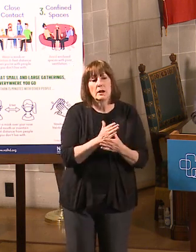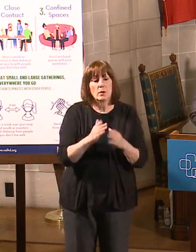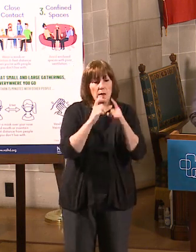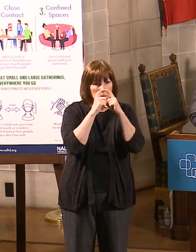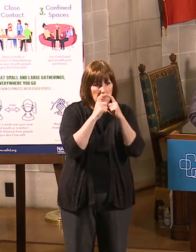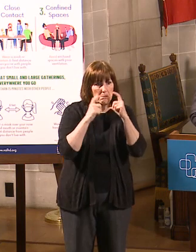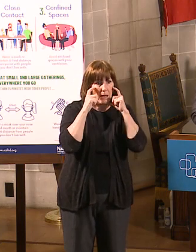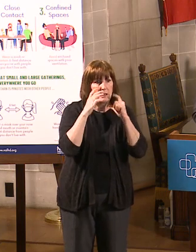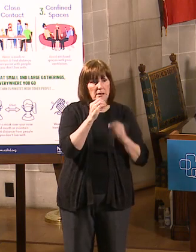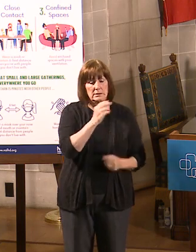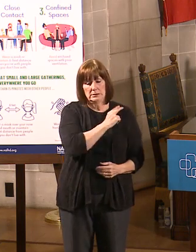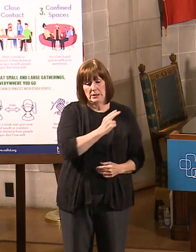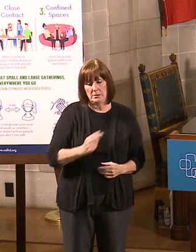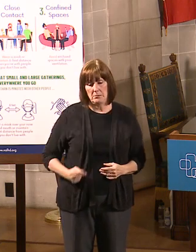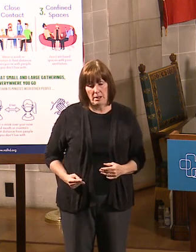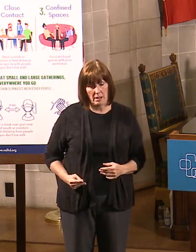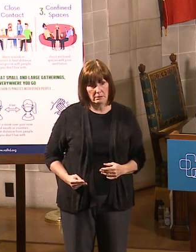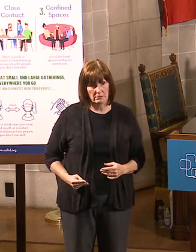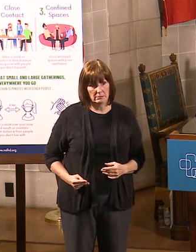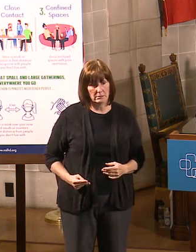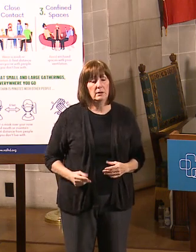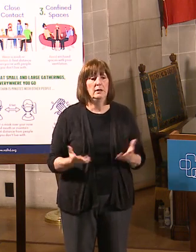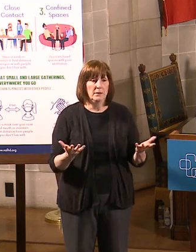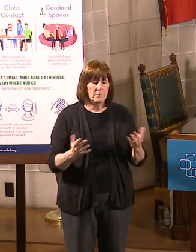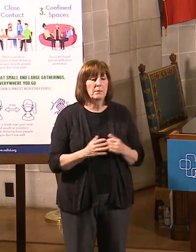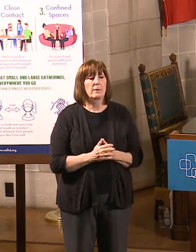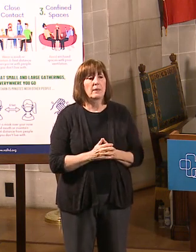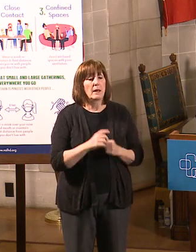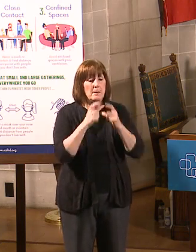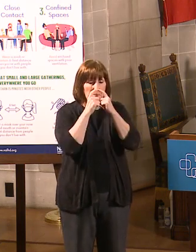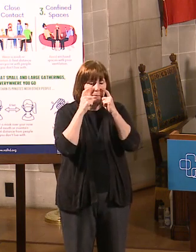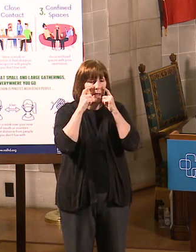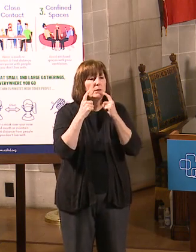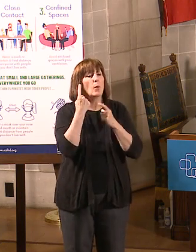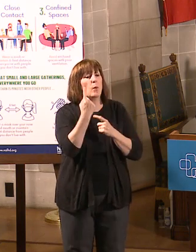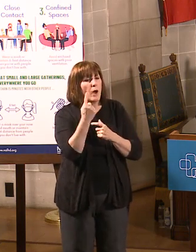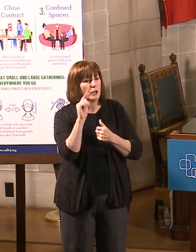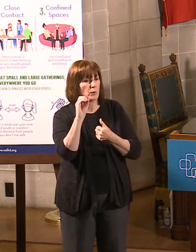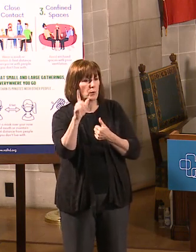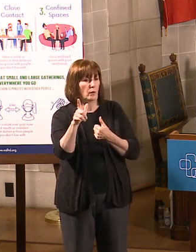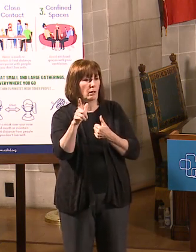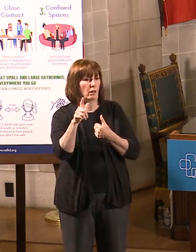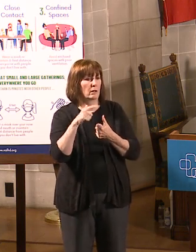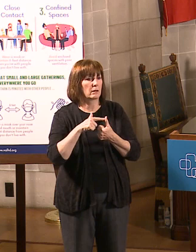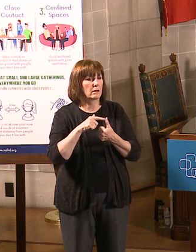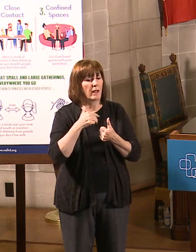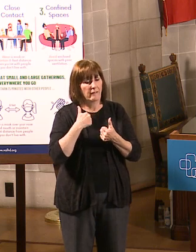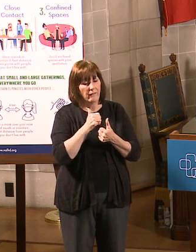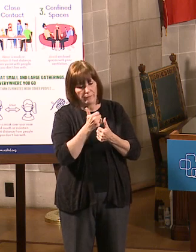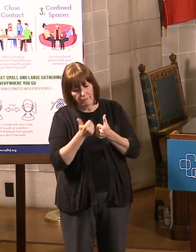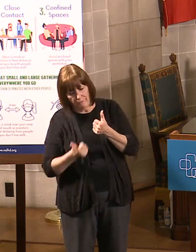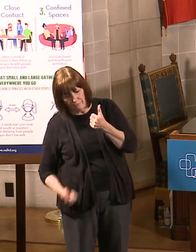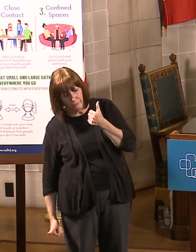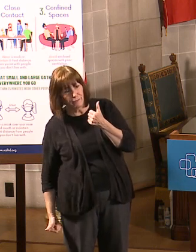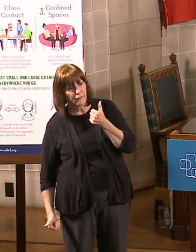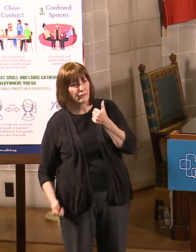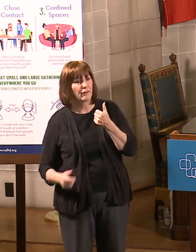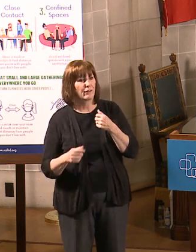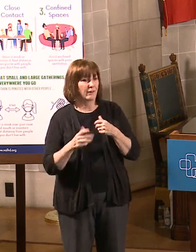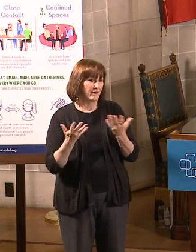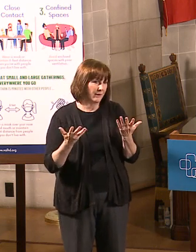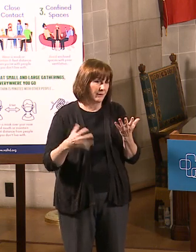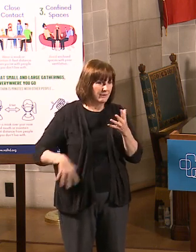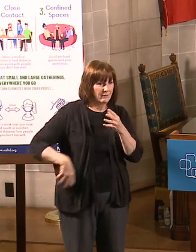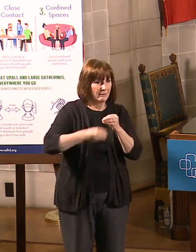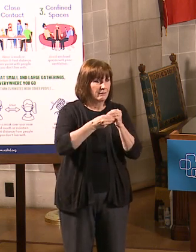and the seatbelts you described there, Paul, is that masks are just one of the tools that we have to be able to slow it. There's a lot more things that have to work. And